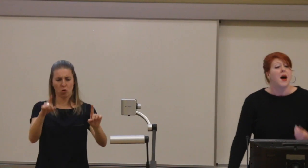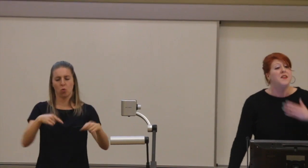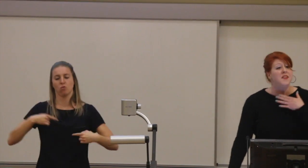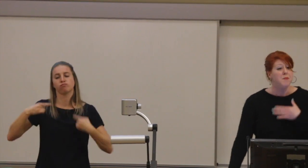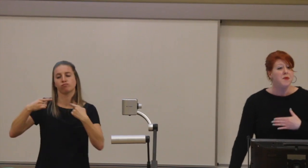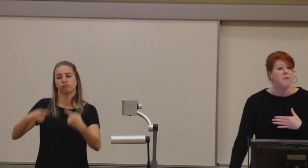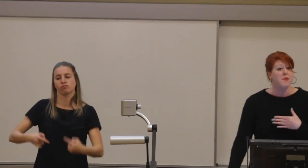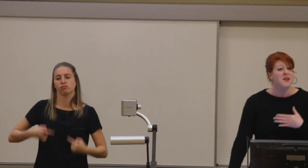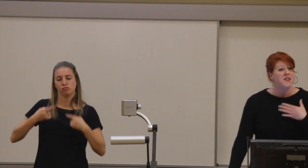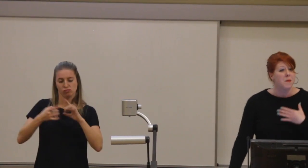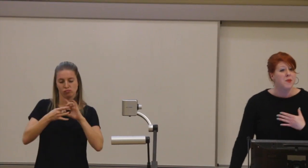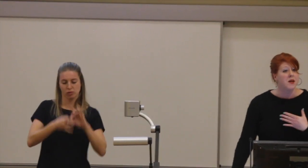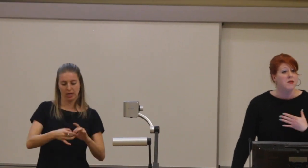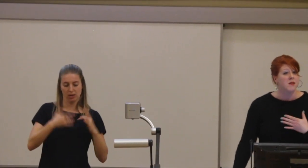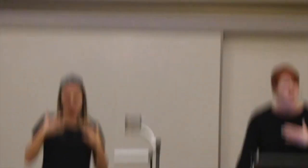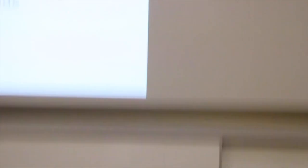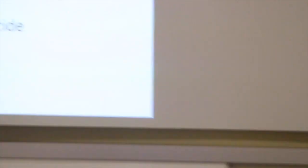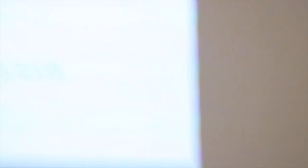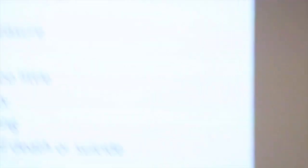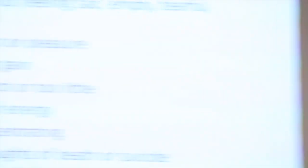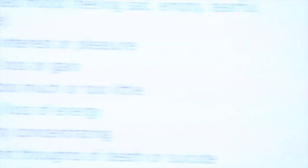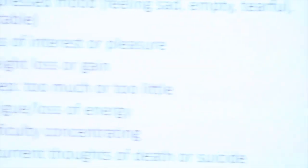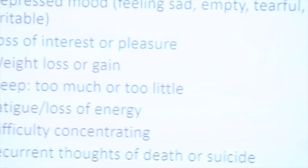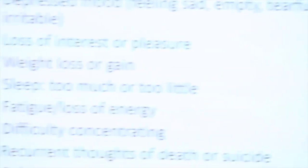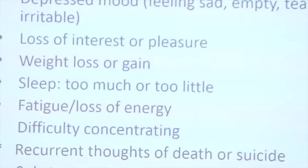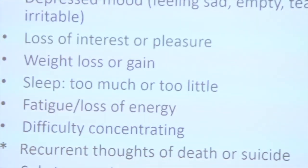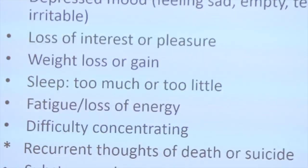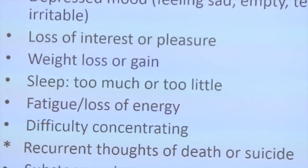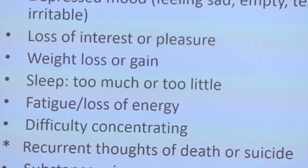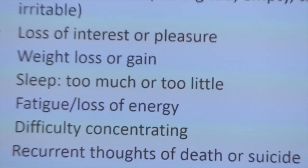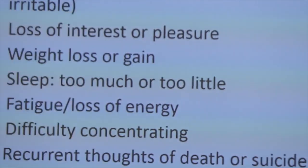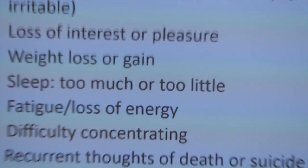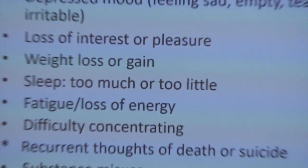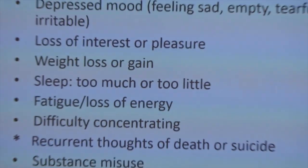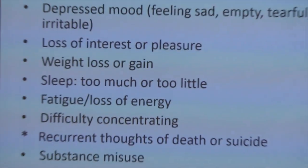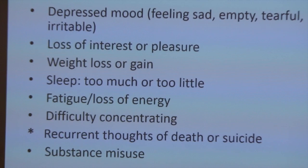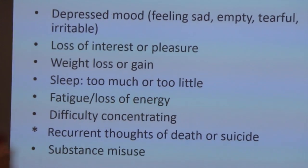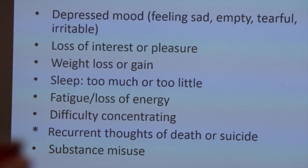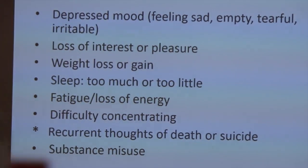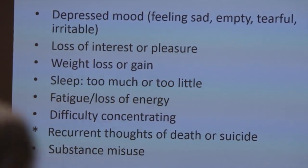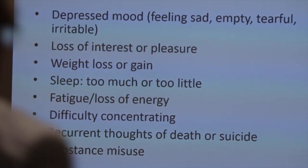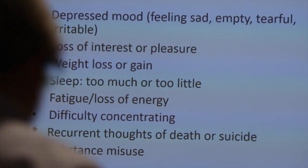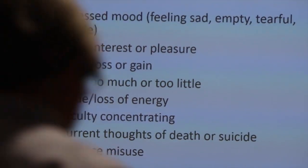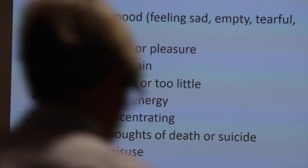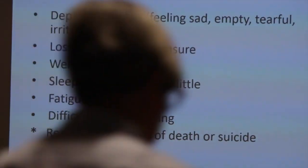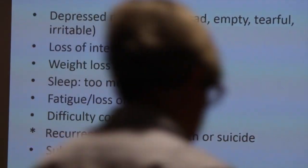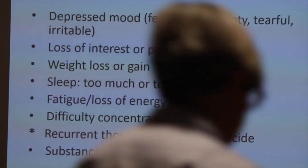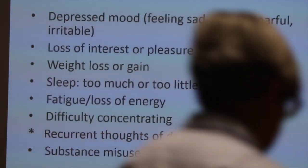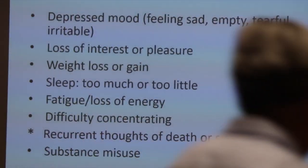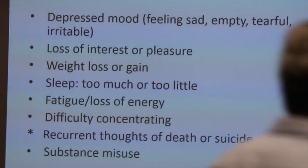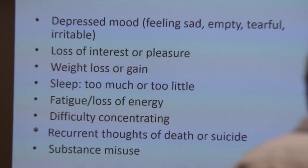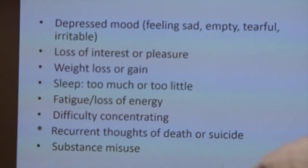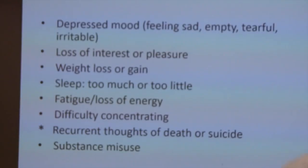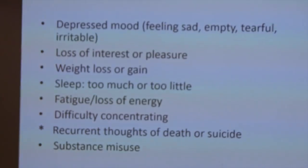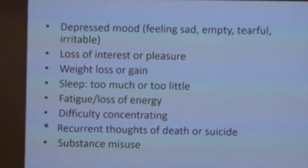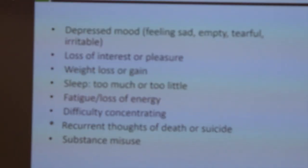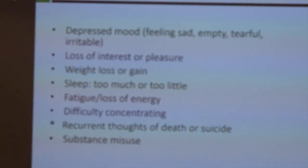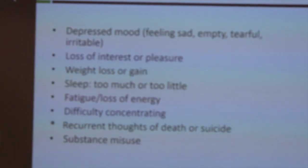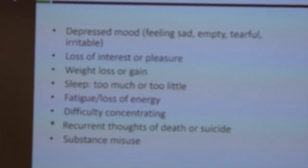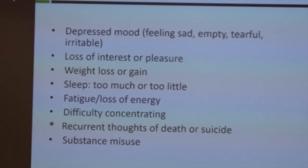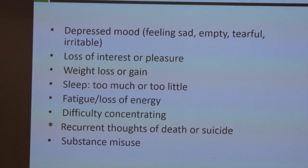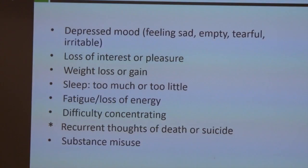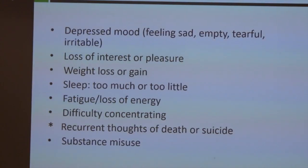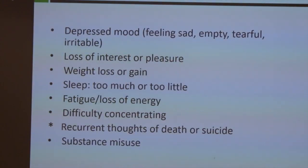depression. A symptom is something that is experienced internally, perhaps thinking that there's really no point in going on